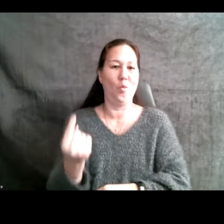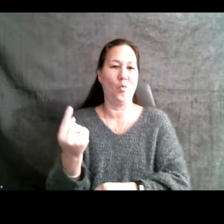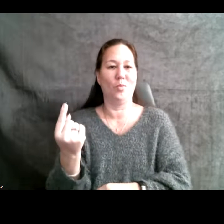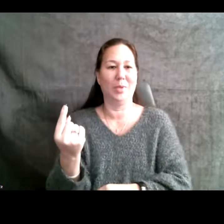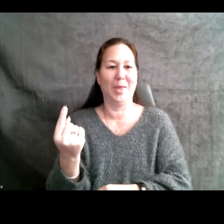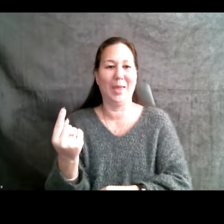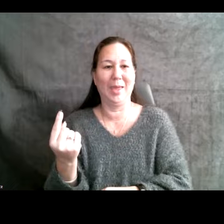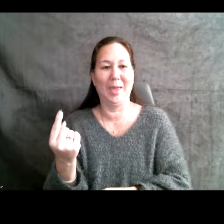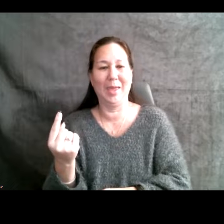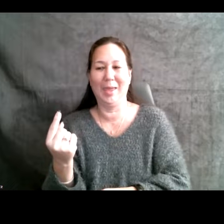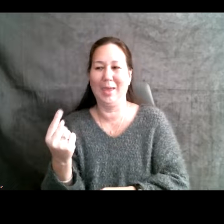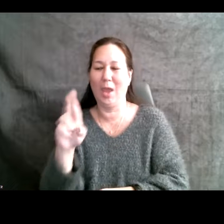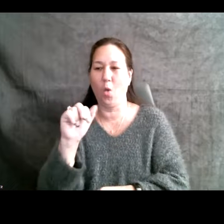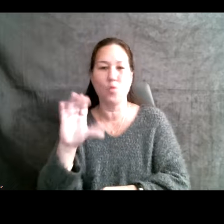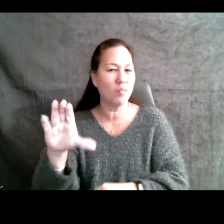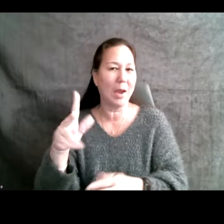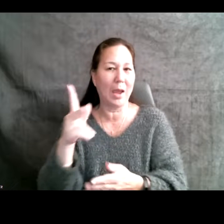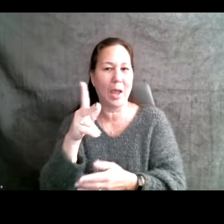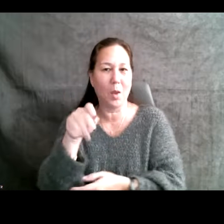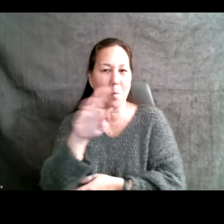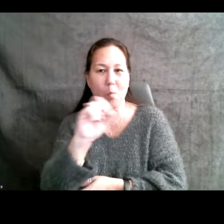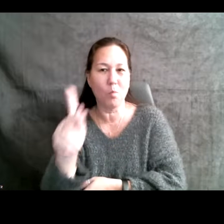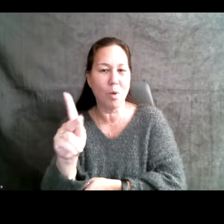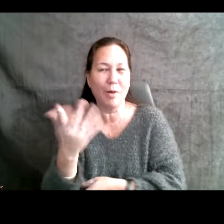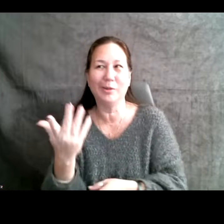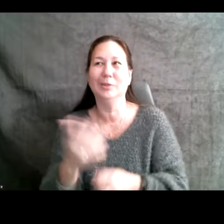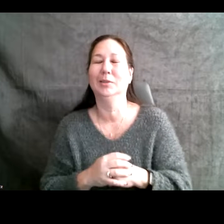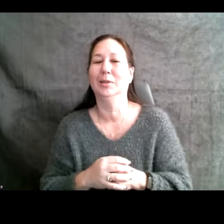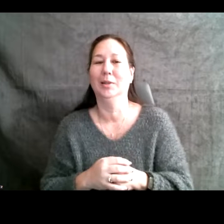yeah, we should actually, you know,